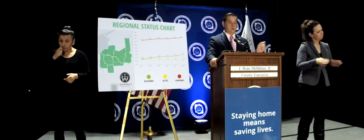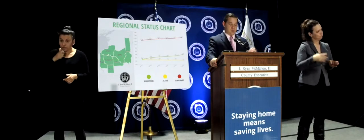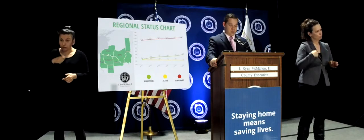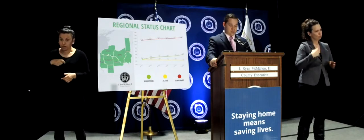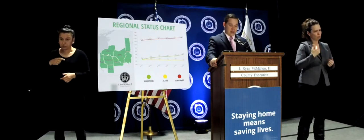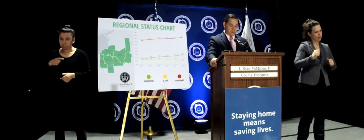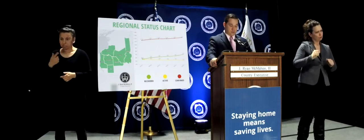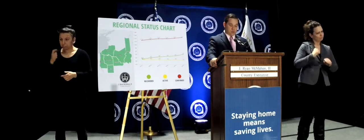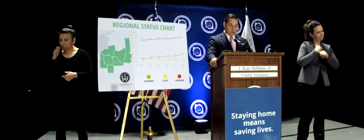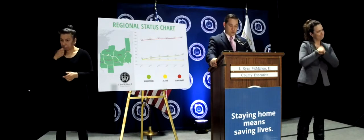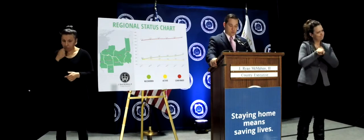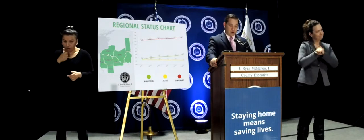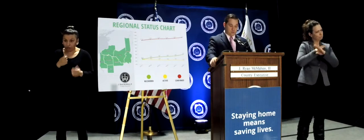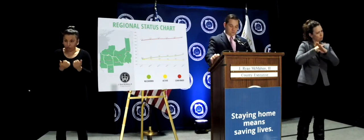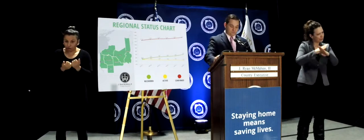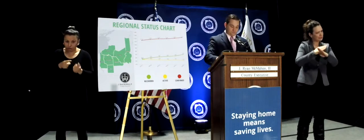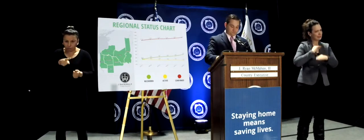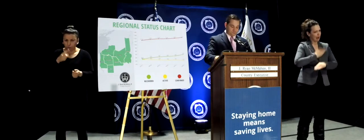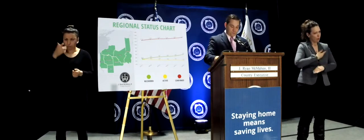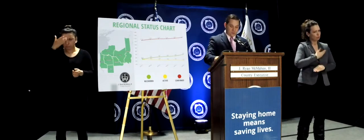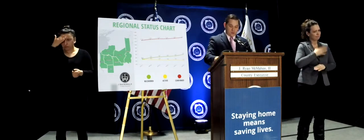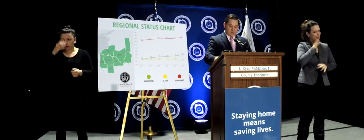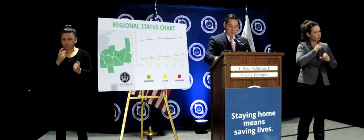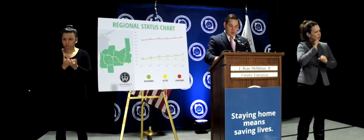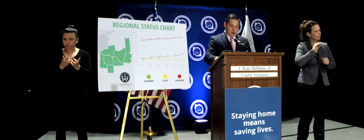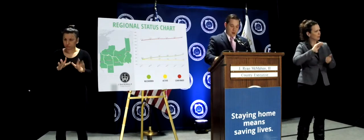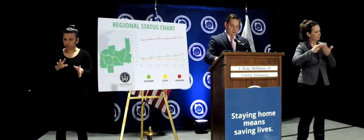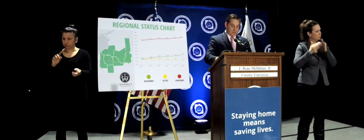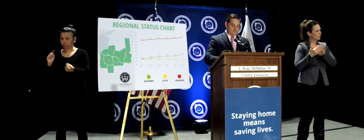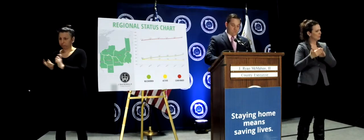related to stopping community spread.